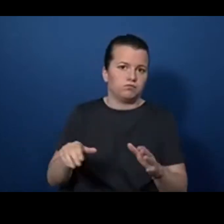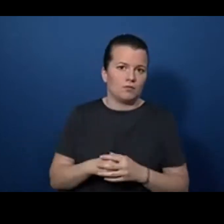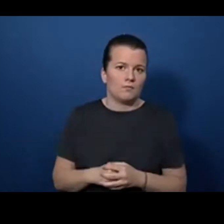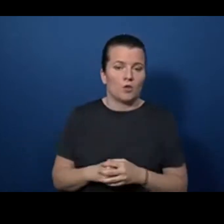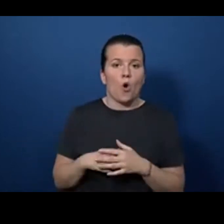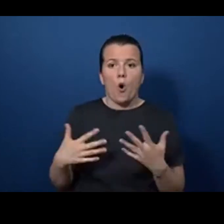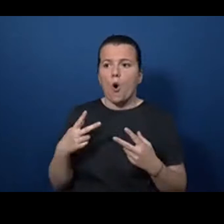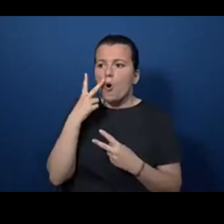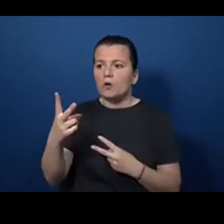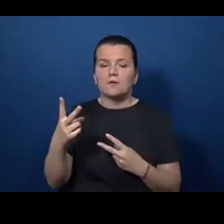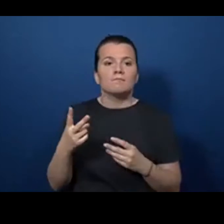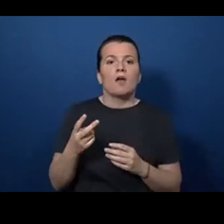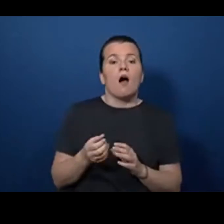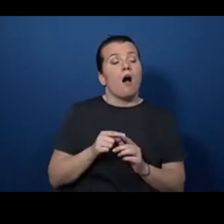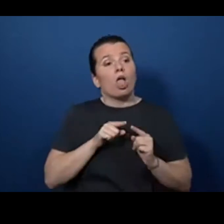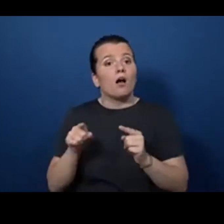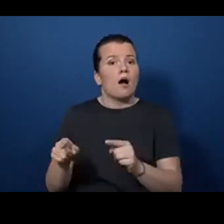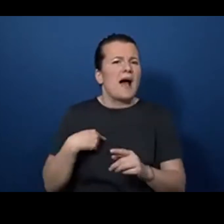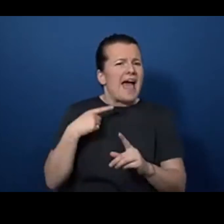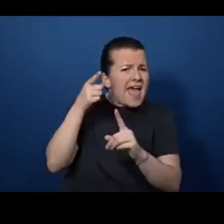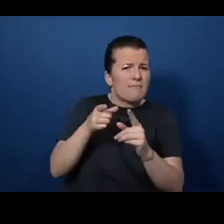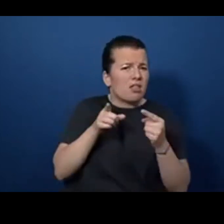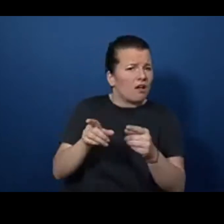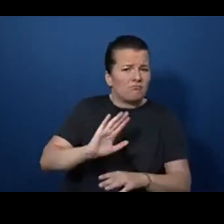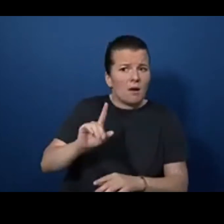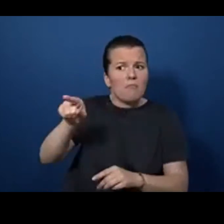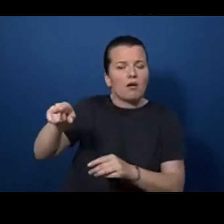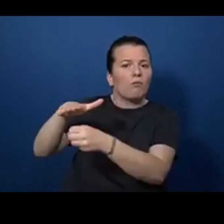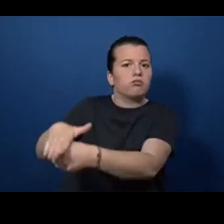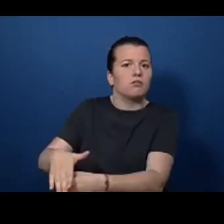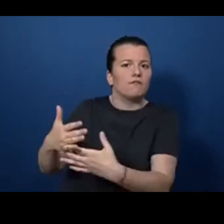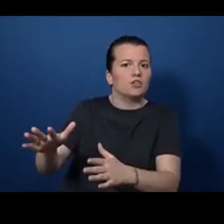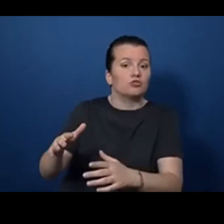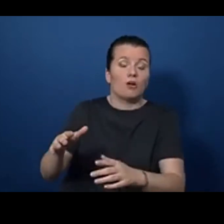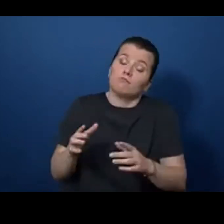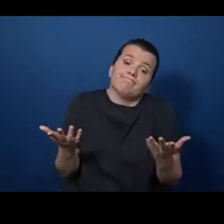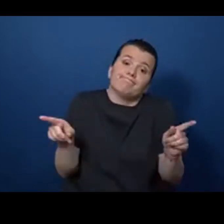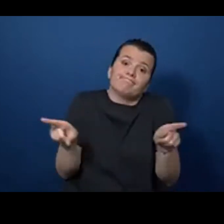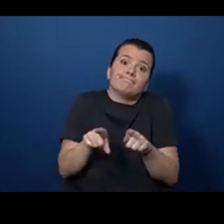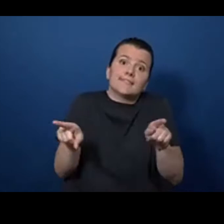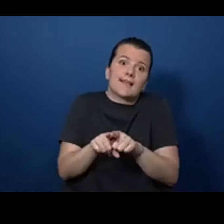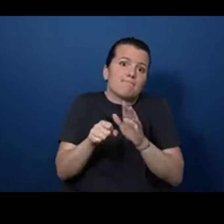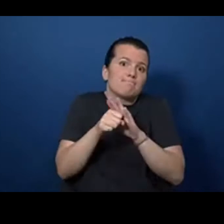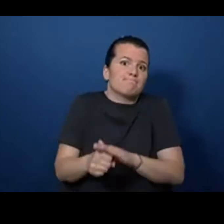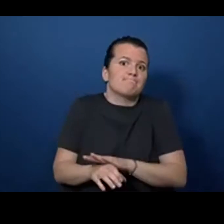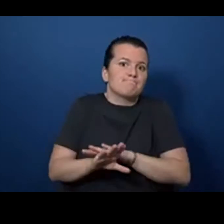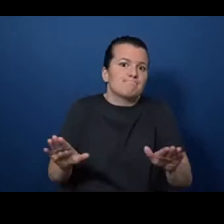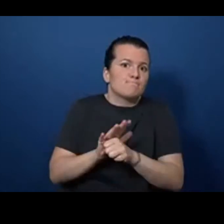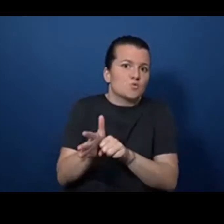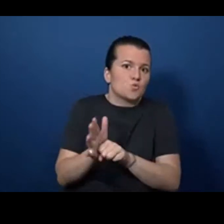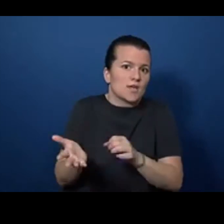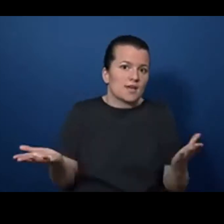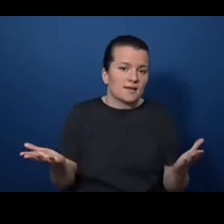an attempt to bring about this illegal conduct through language, for instance, we often see that people who